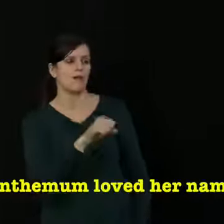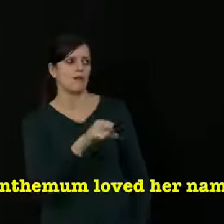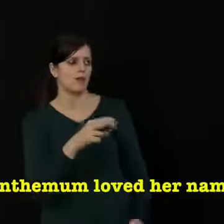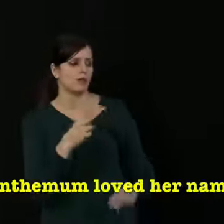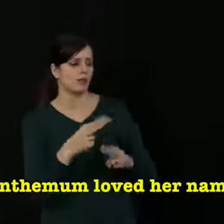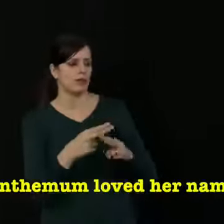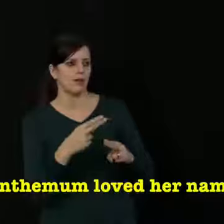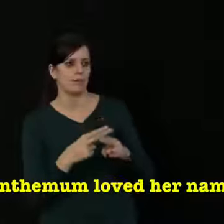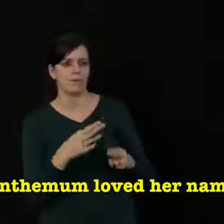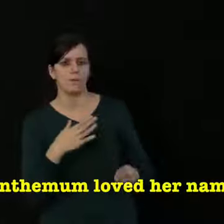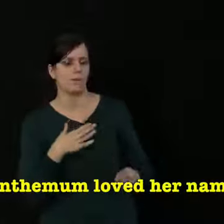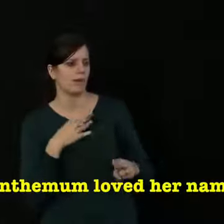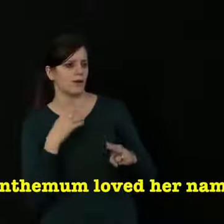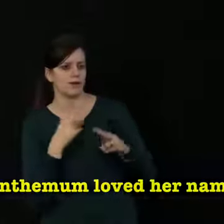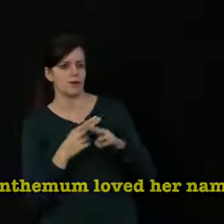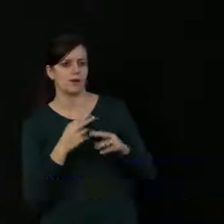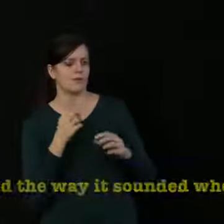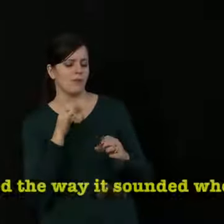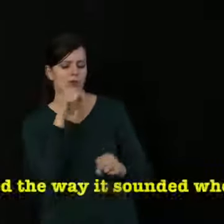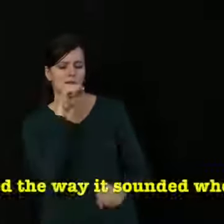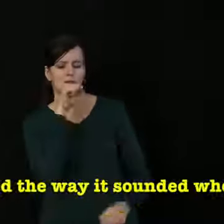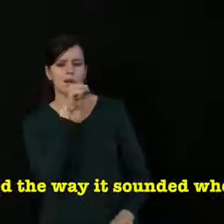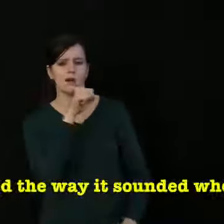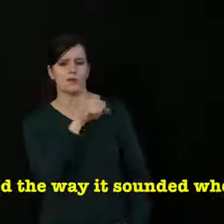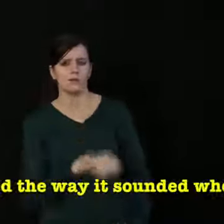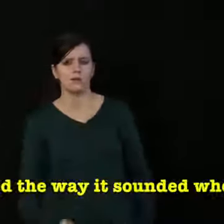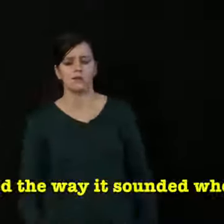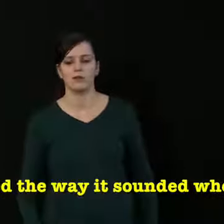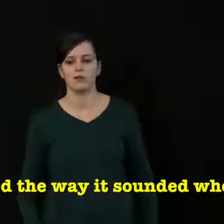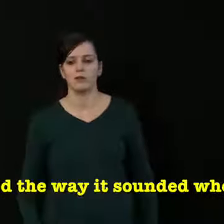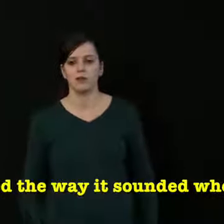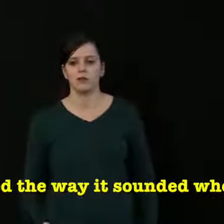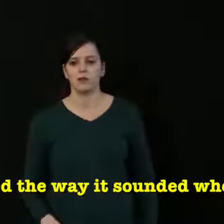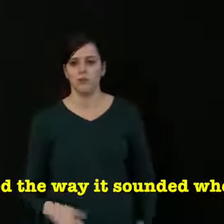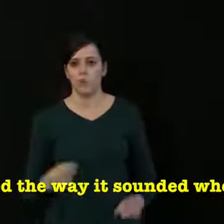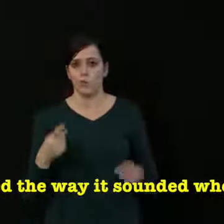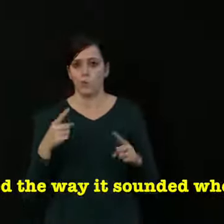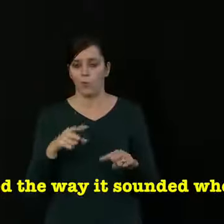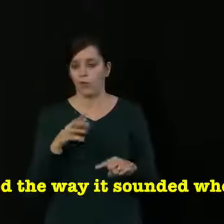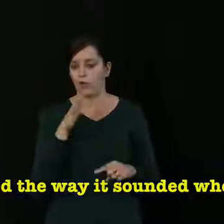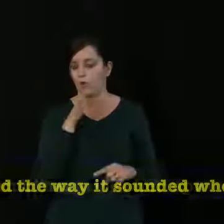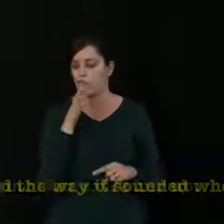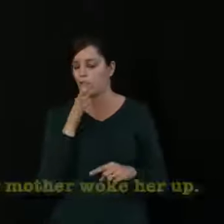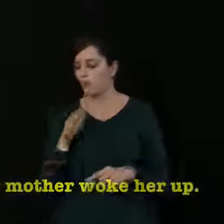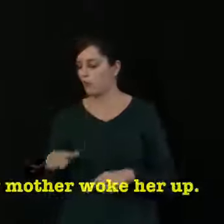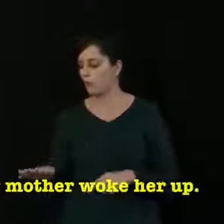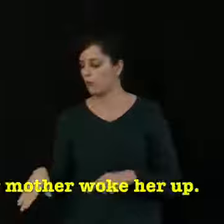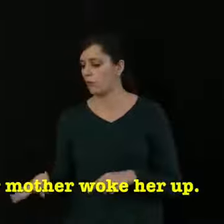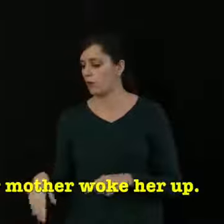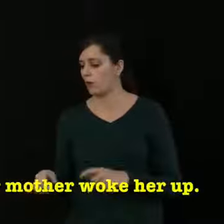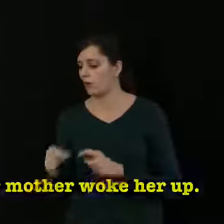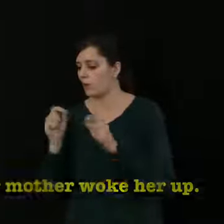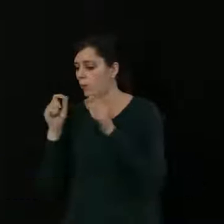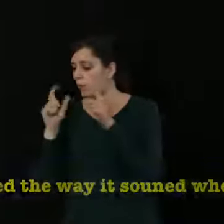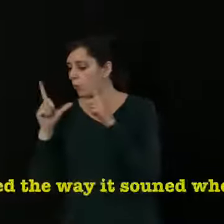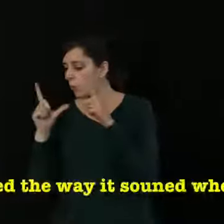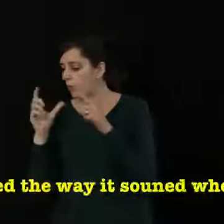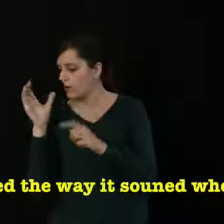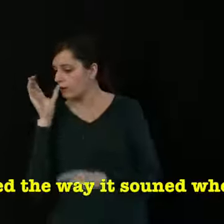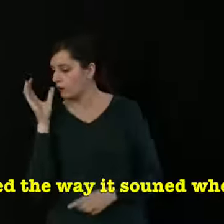Chrysanthemum loved her name. She loved the way it sounded when her mother woke her up. She loved the